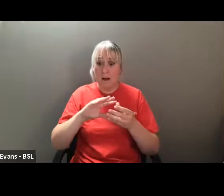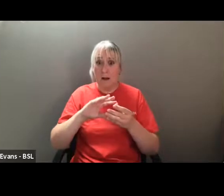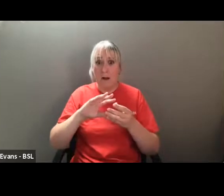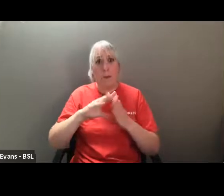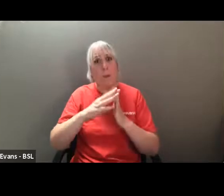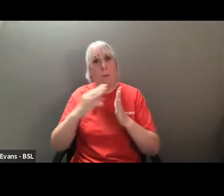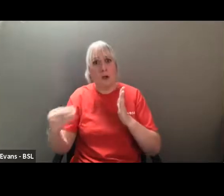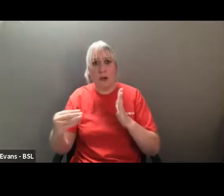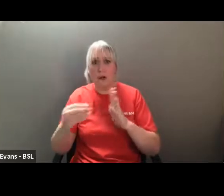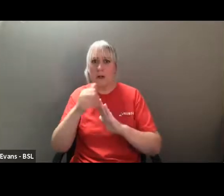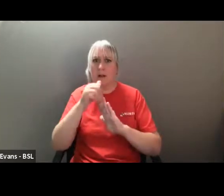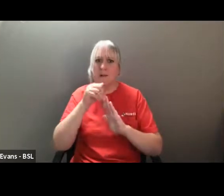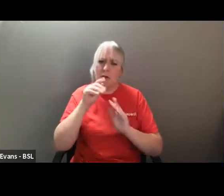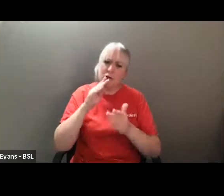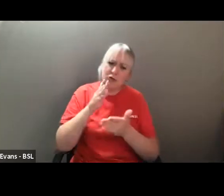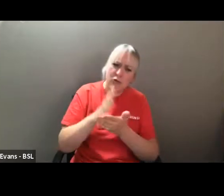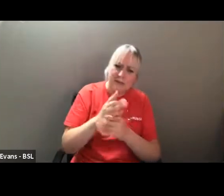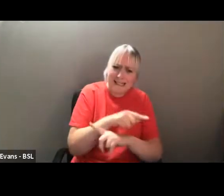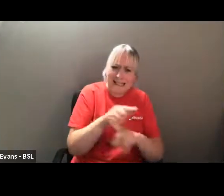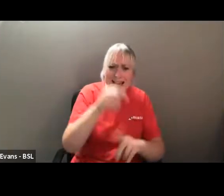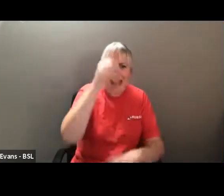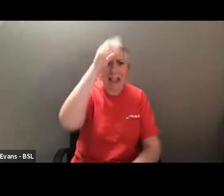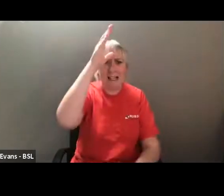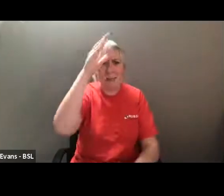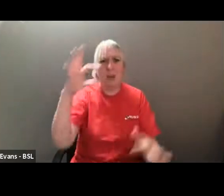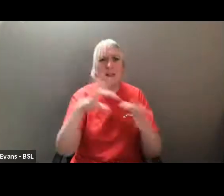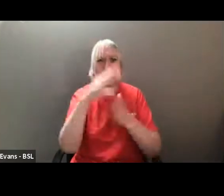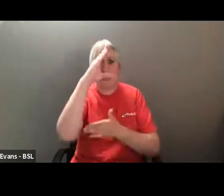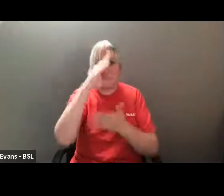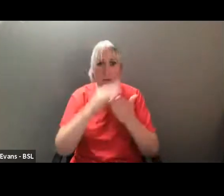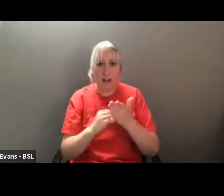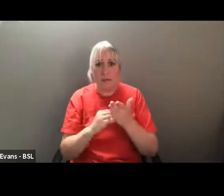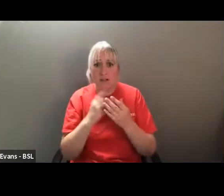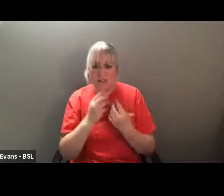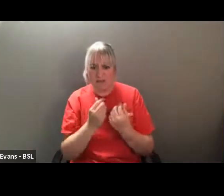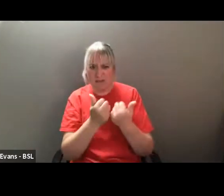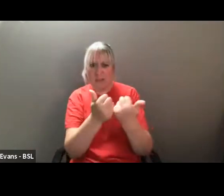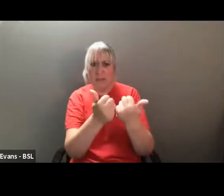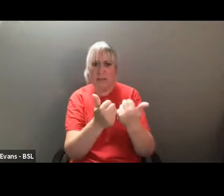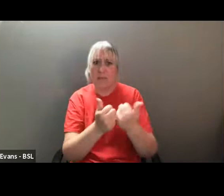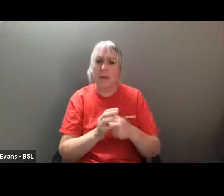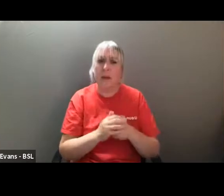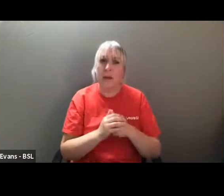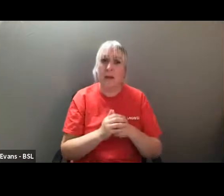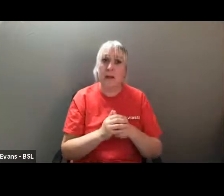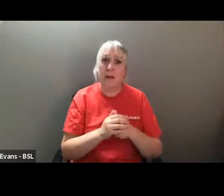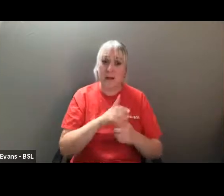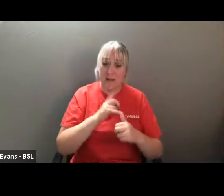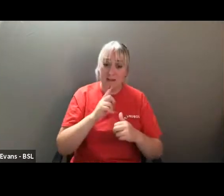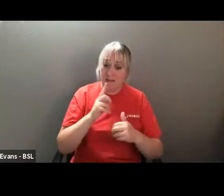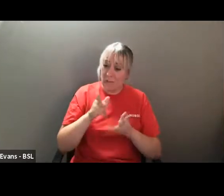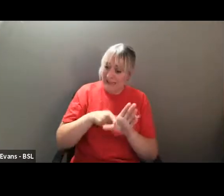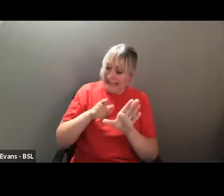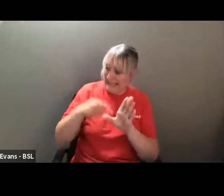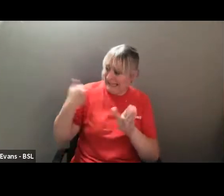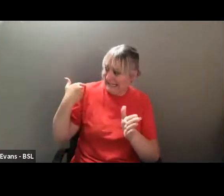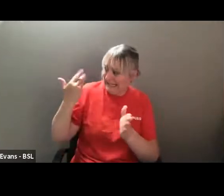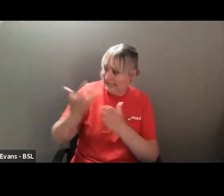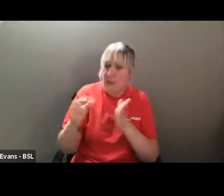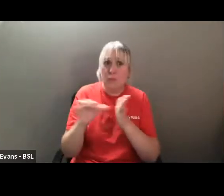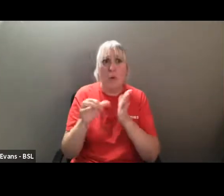experts by experience is something progressive. It's seen as radical, but it shouldn't be. We've had decades of people who aren't on